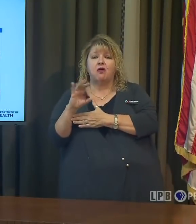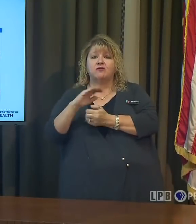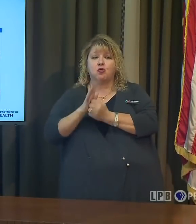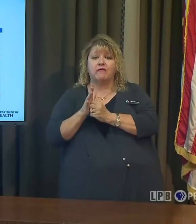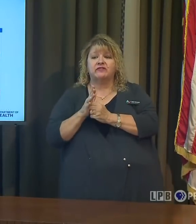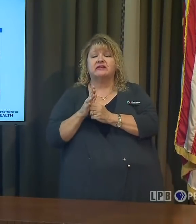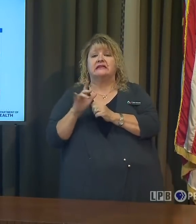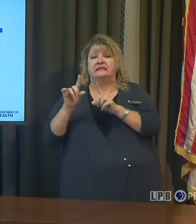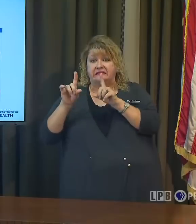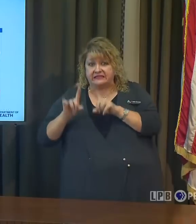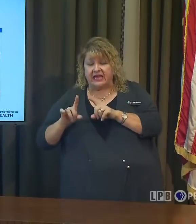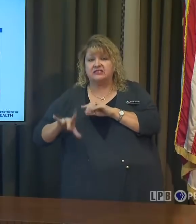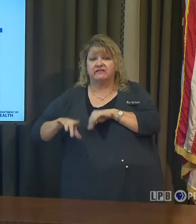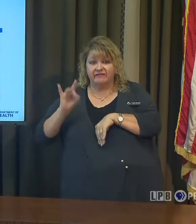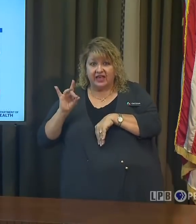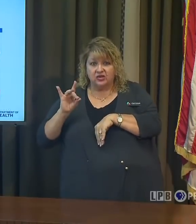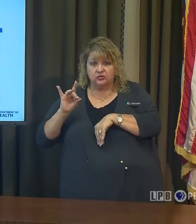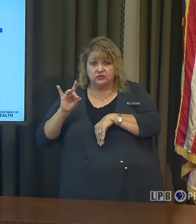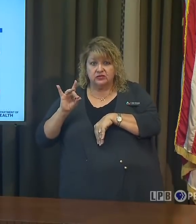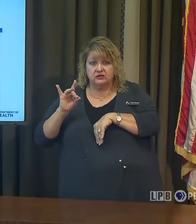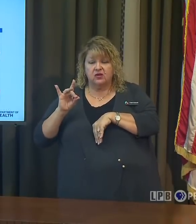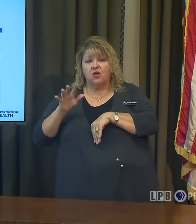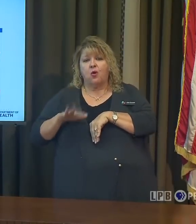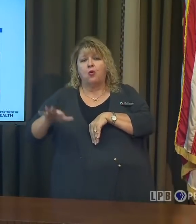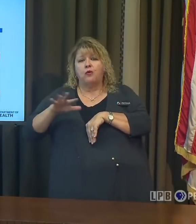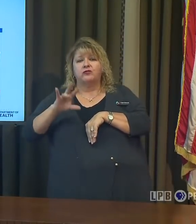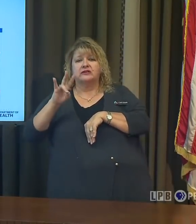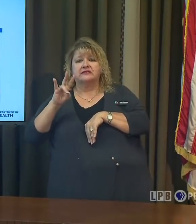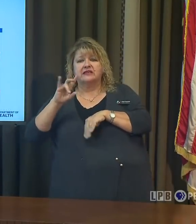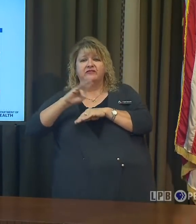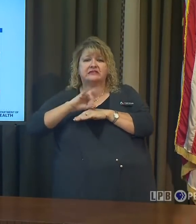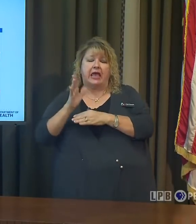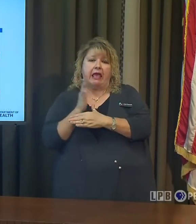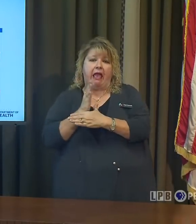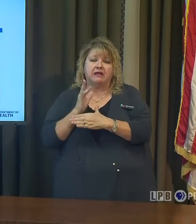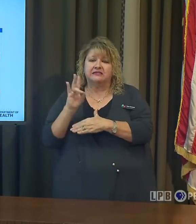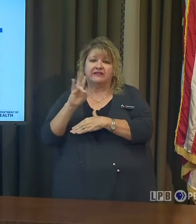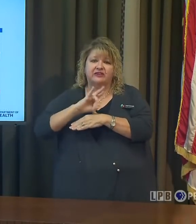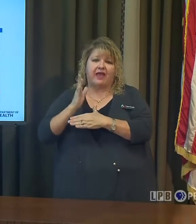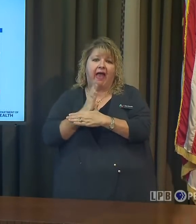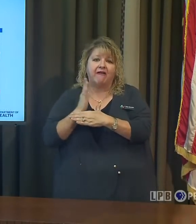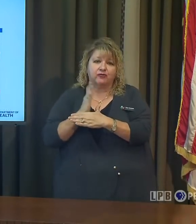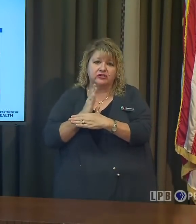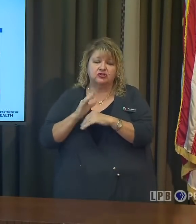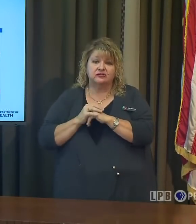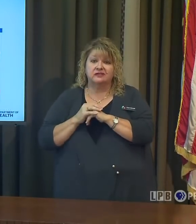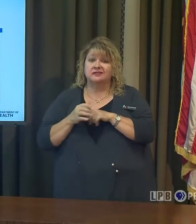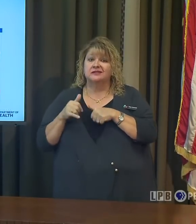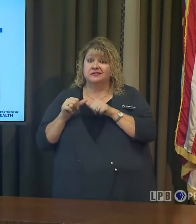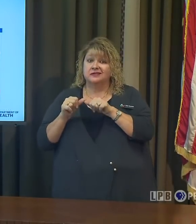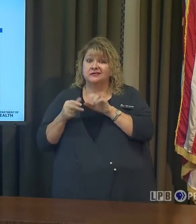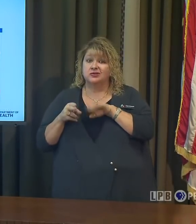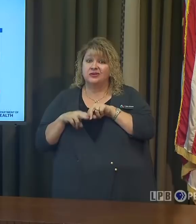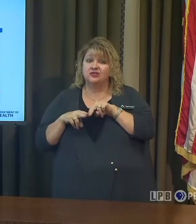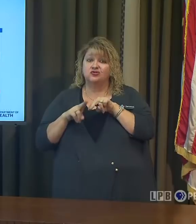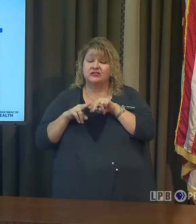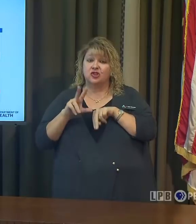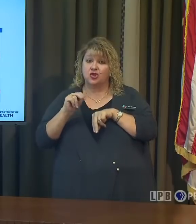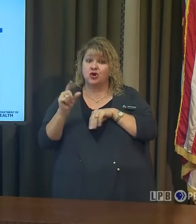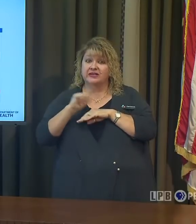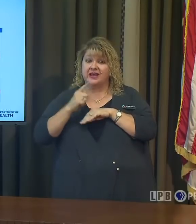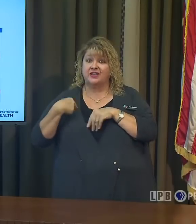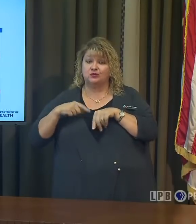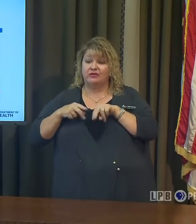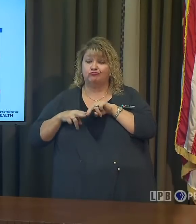diagnosed every day, smoothed out over a 7-day rolling average. We've now been at a steady increase for the past 30